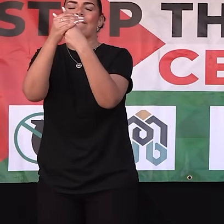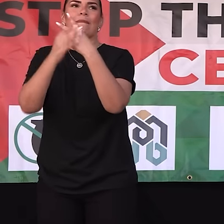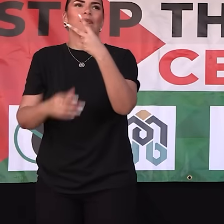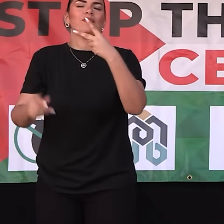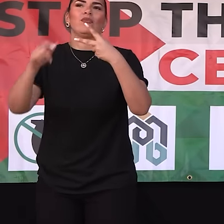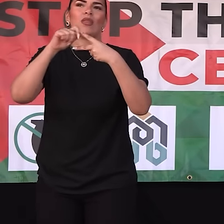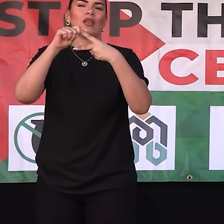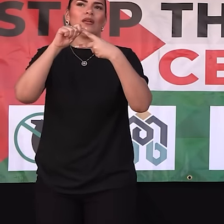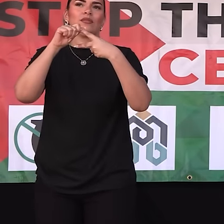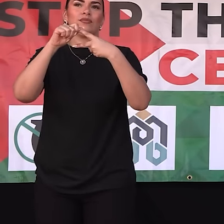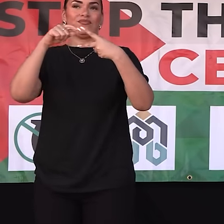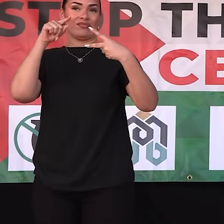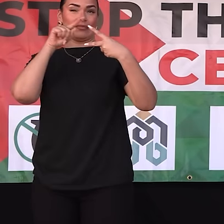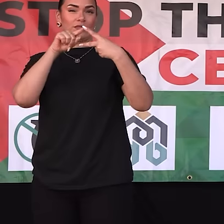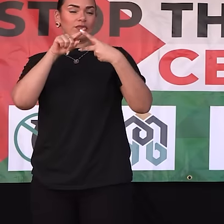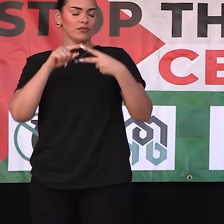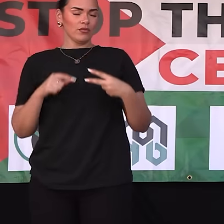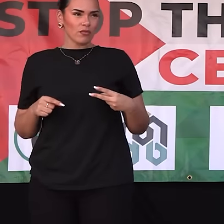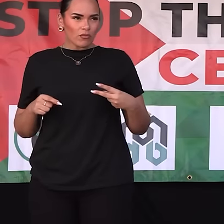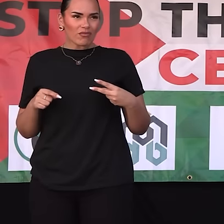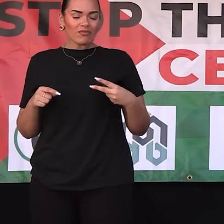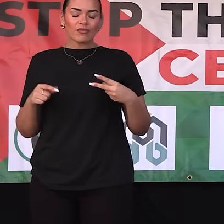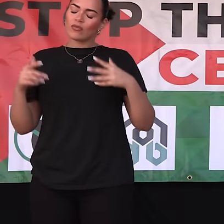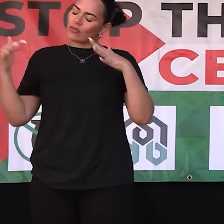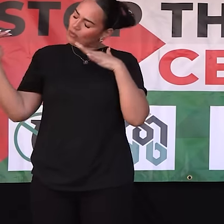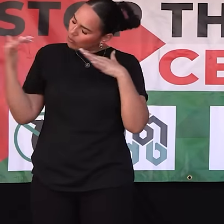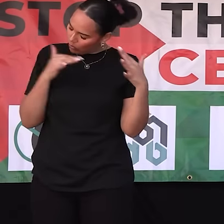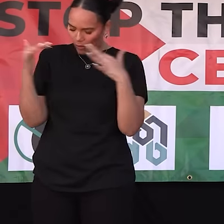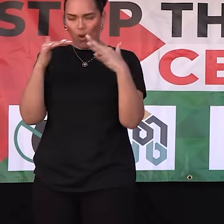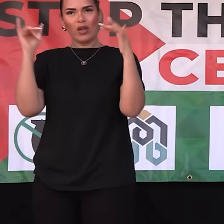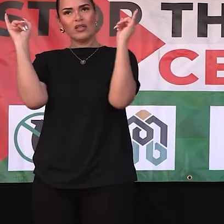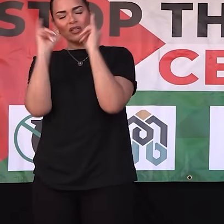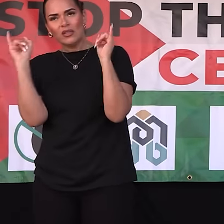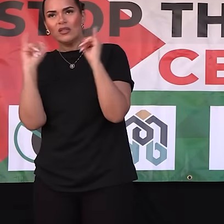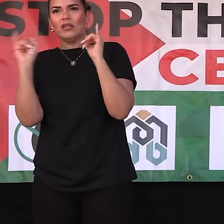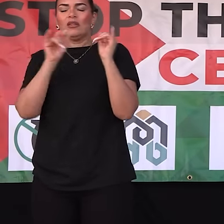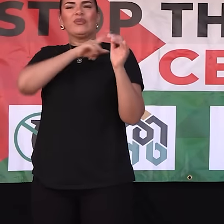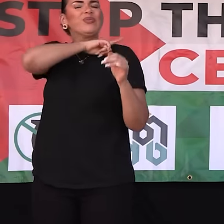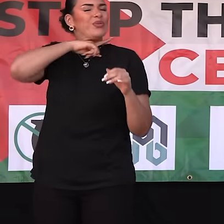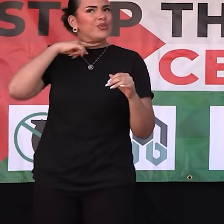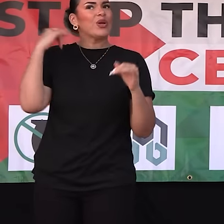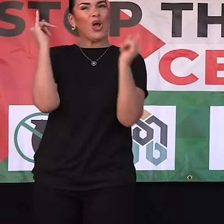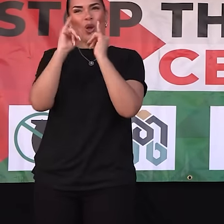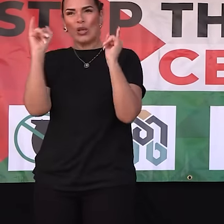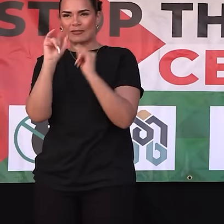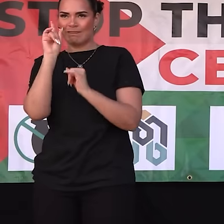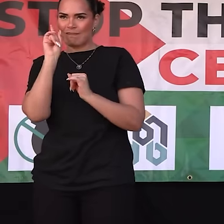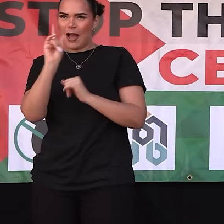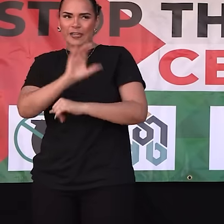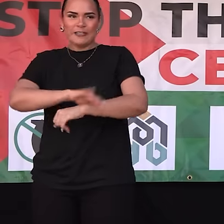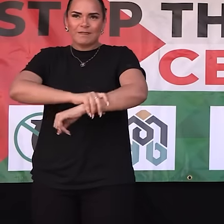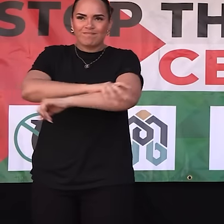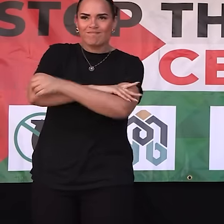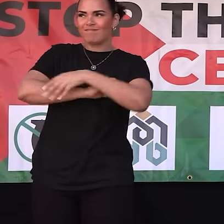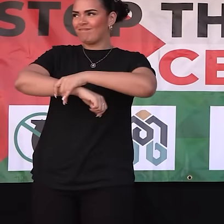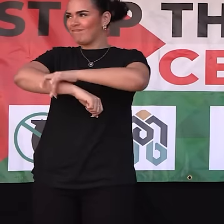is, this war is ghastly, the loss of life is ghastly, but the determination